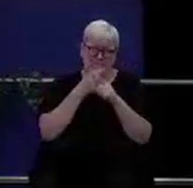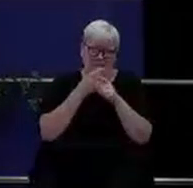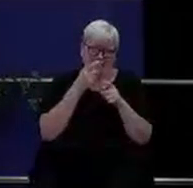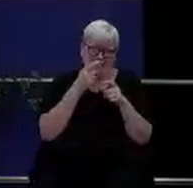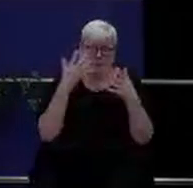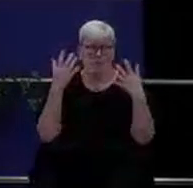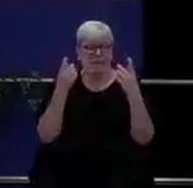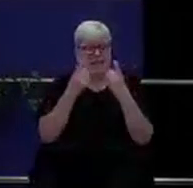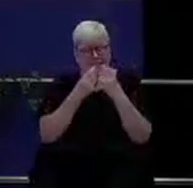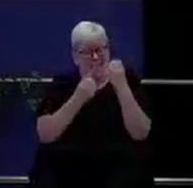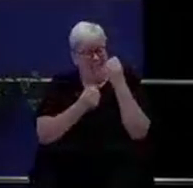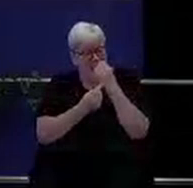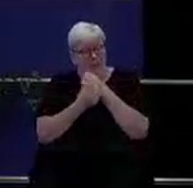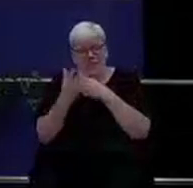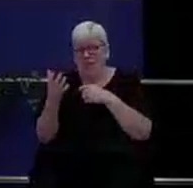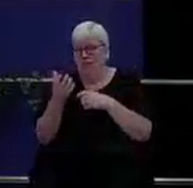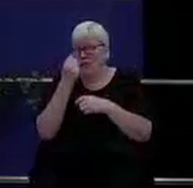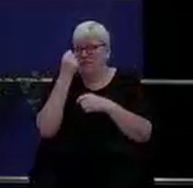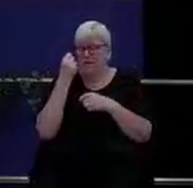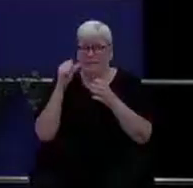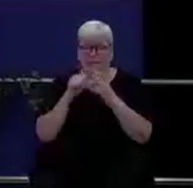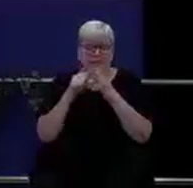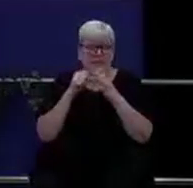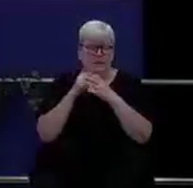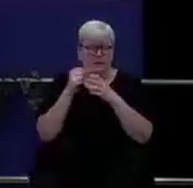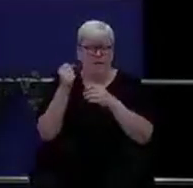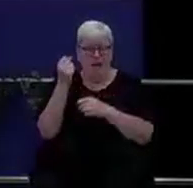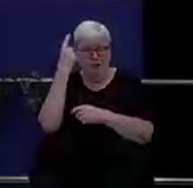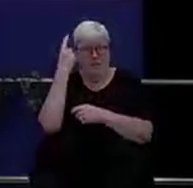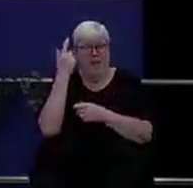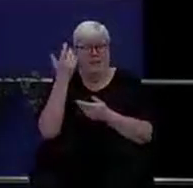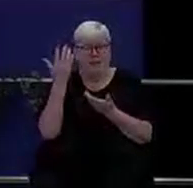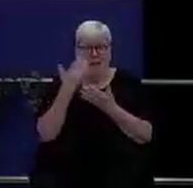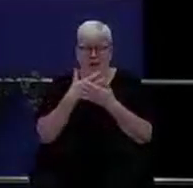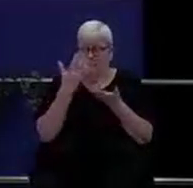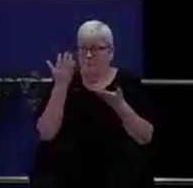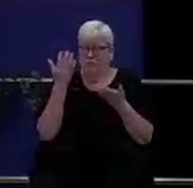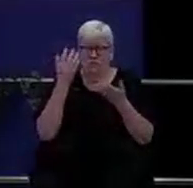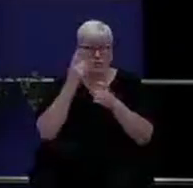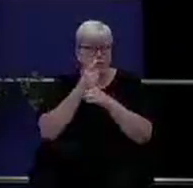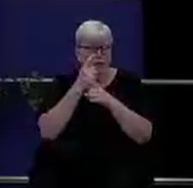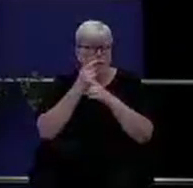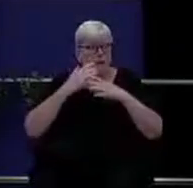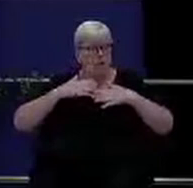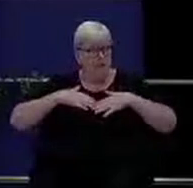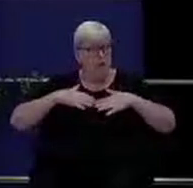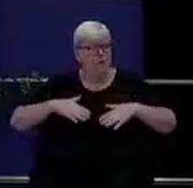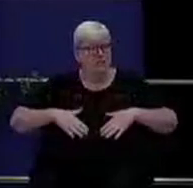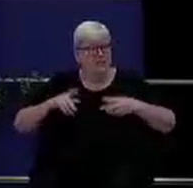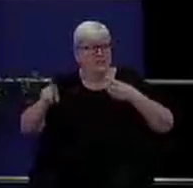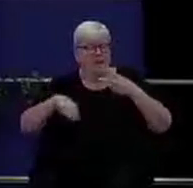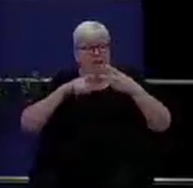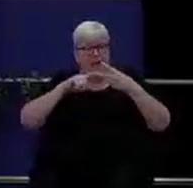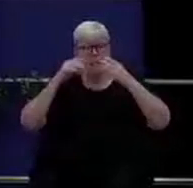happening to us and big concepts to get your head around that I think it does need to be brought down to the scale of the body and the home, so that people